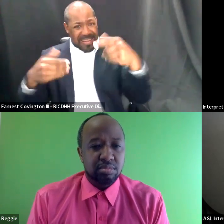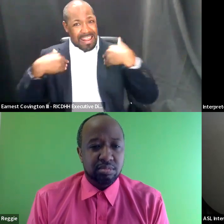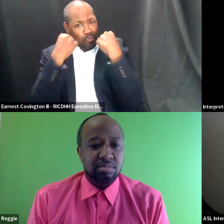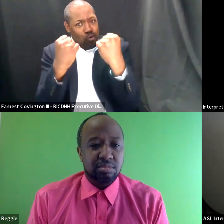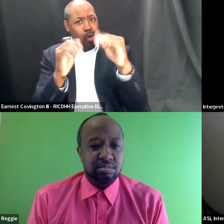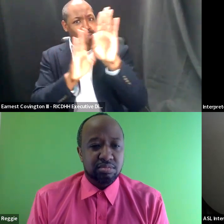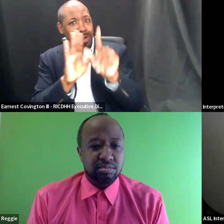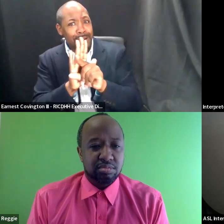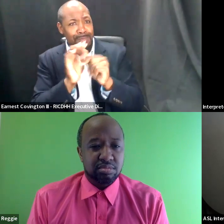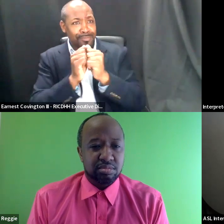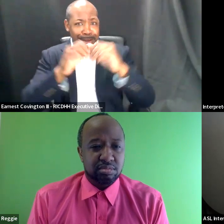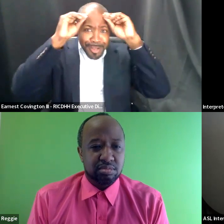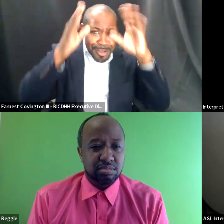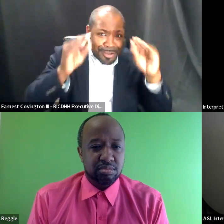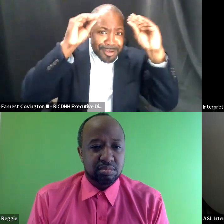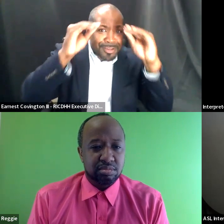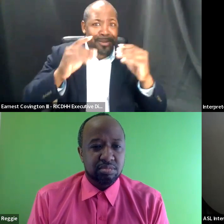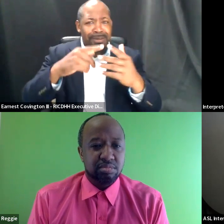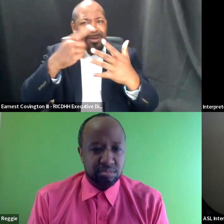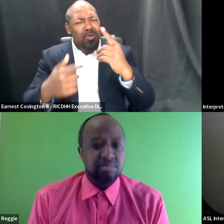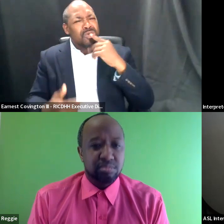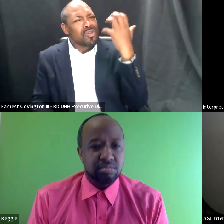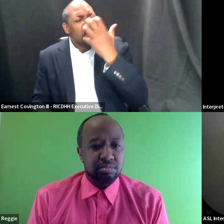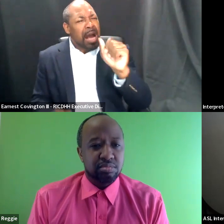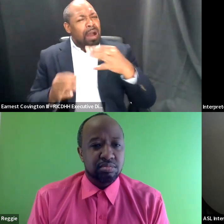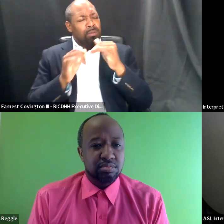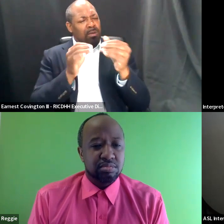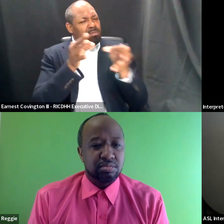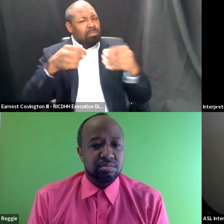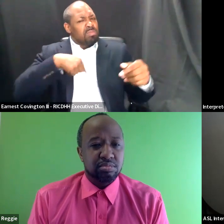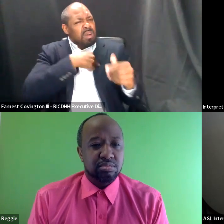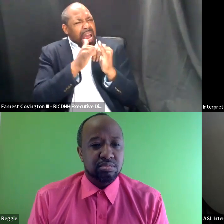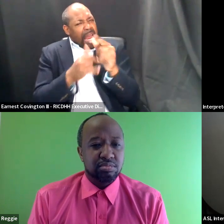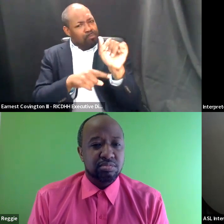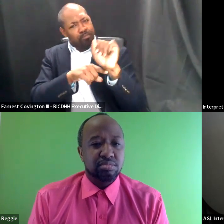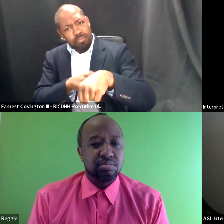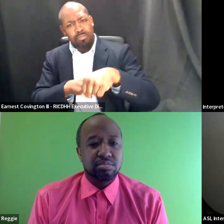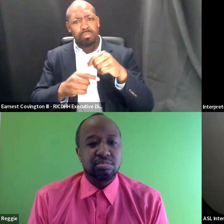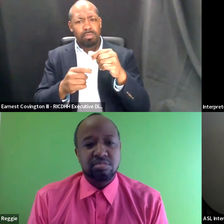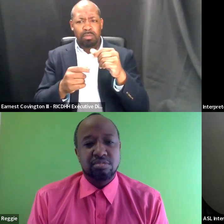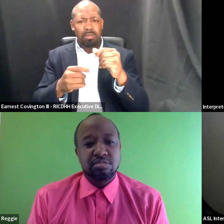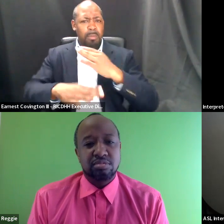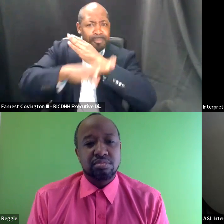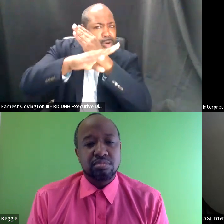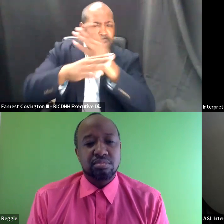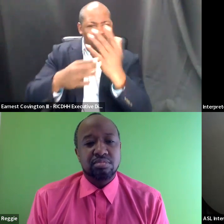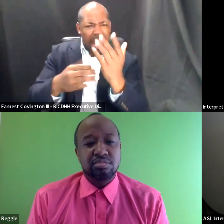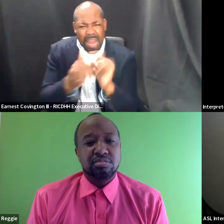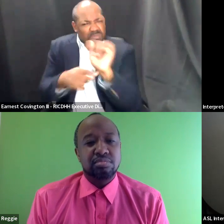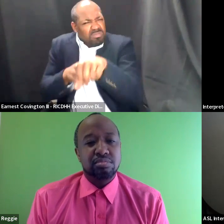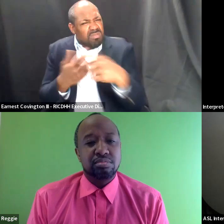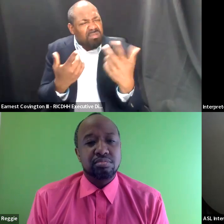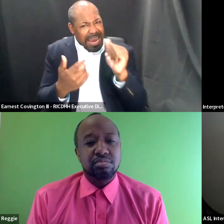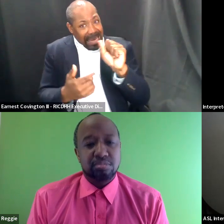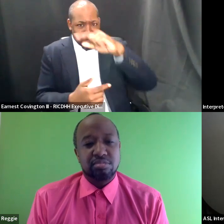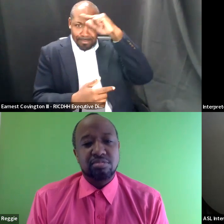as this successful doctoral student, you're a wonderful teacher. But I imagine that you